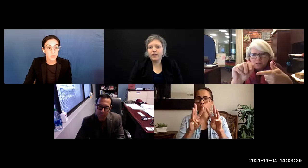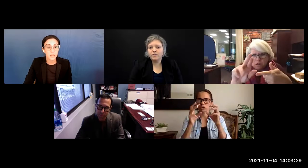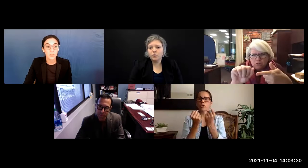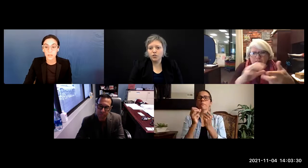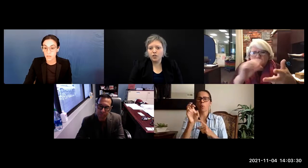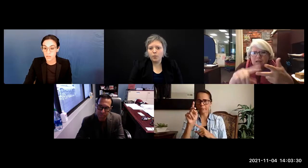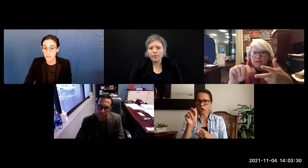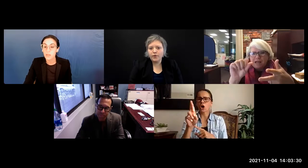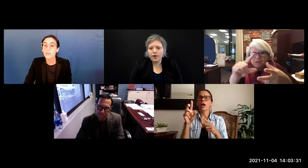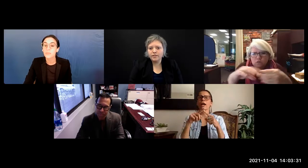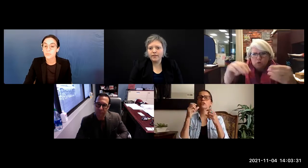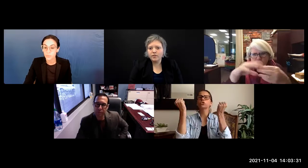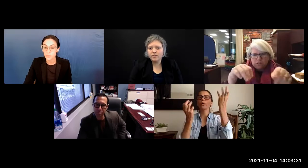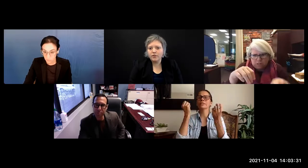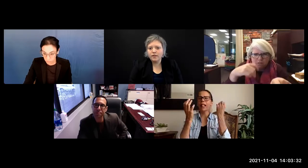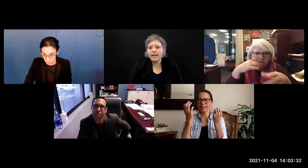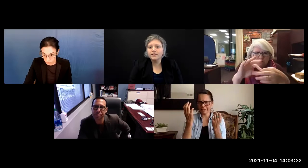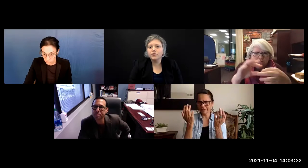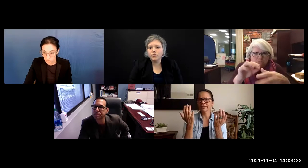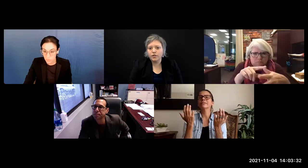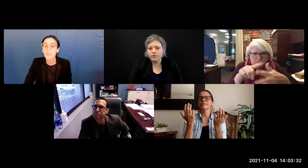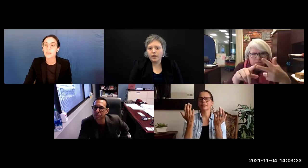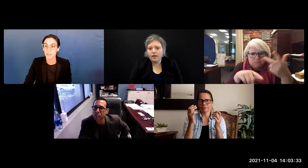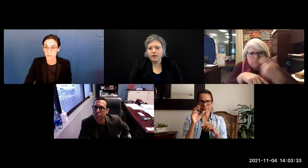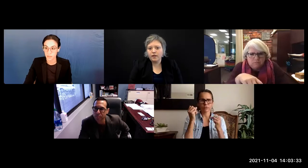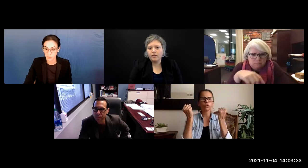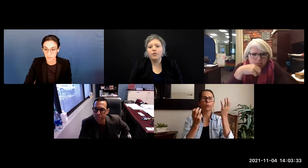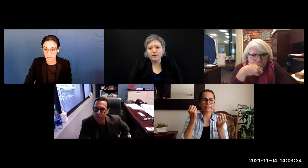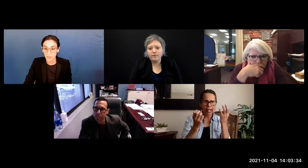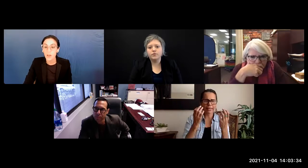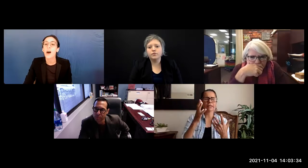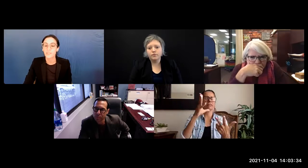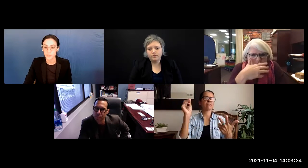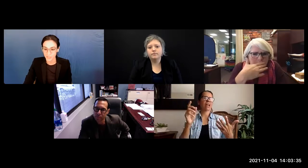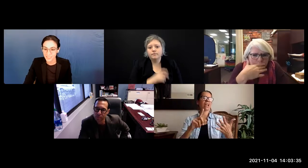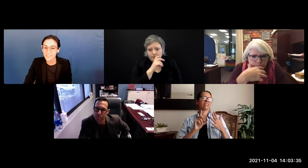a workshop, webinars, and there was another thing, ASL stories, right? All 3 of those. Stories.